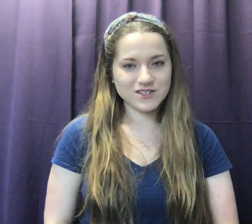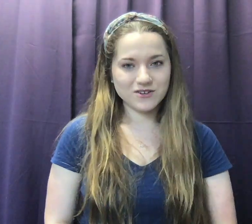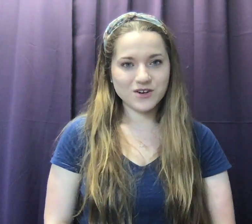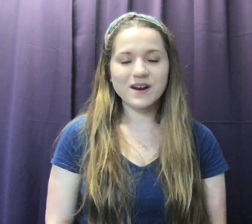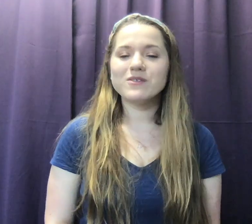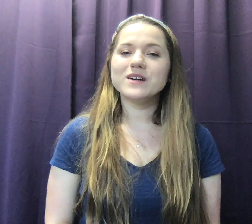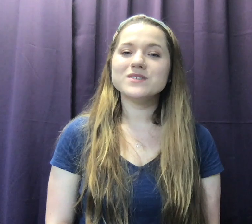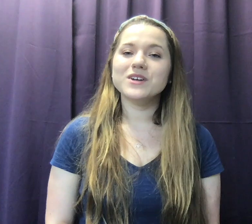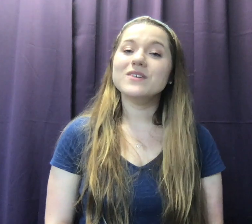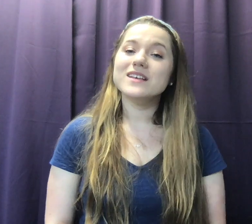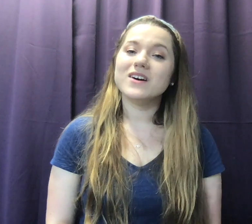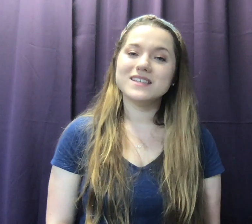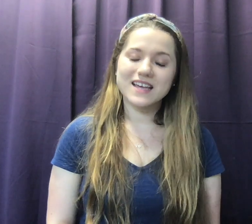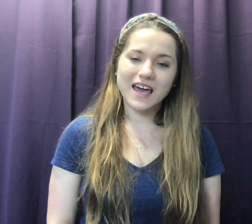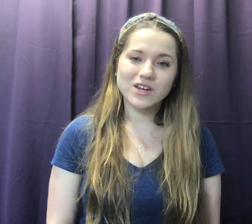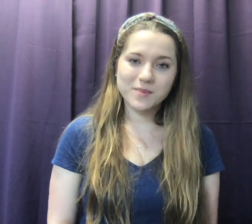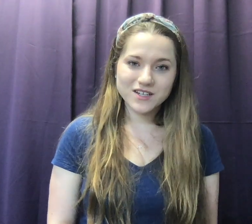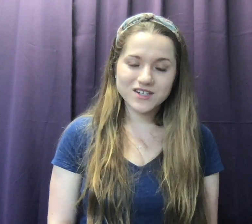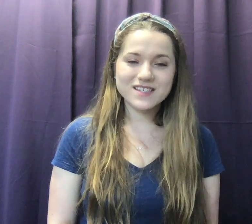Dojo, whatever works for you, as long as I get in your pictures. And